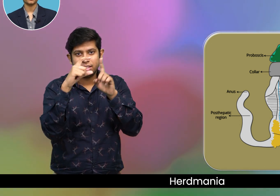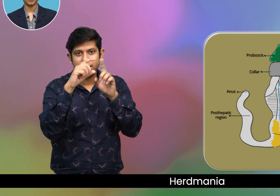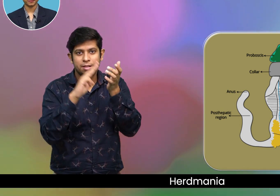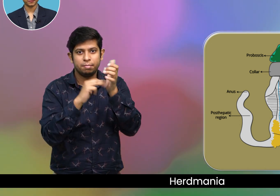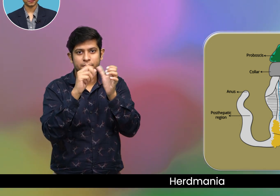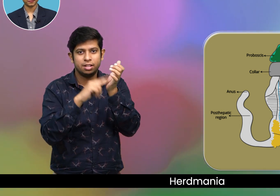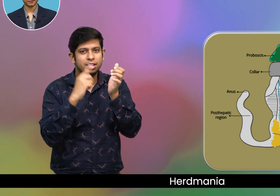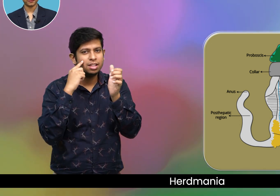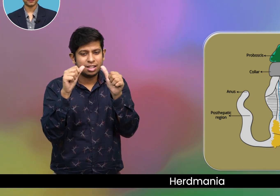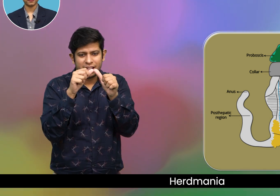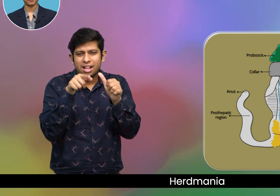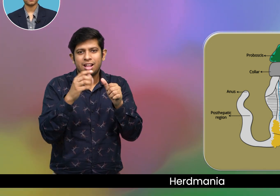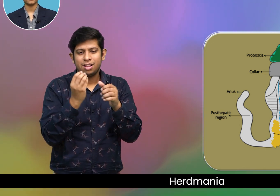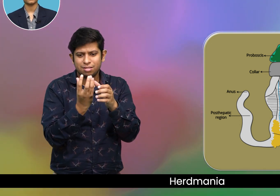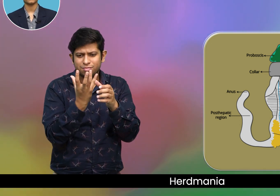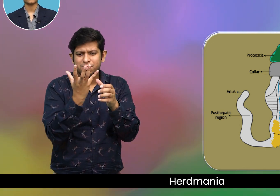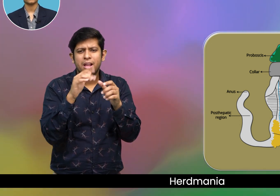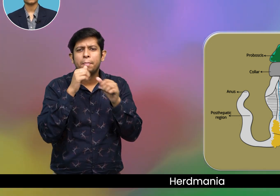hardmania,